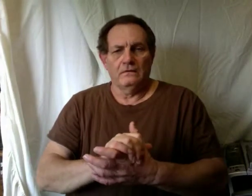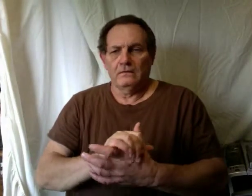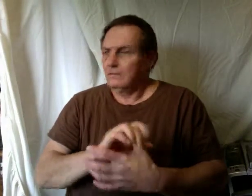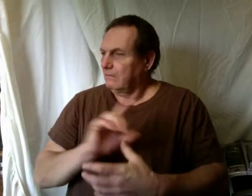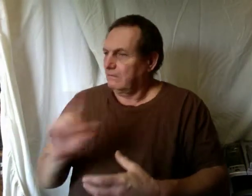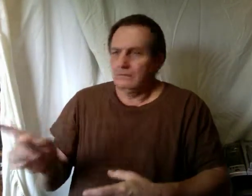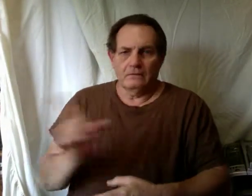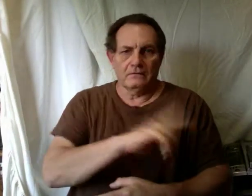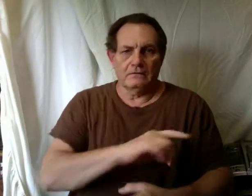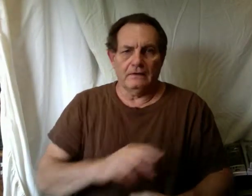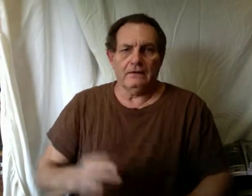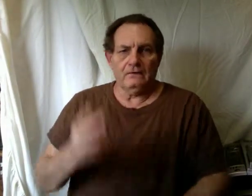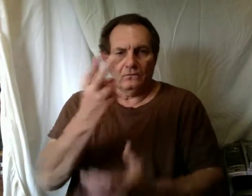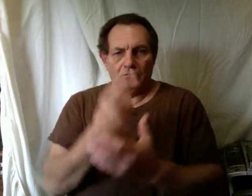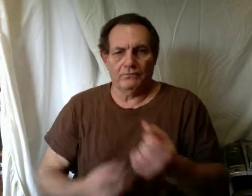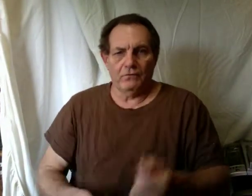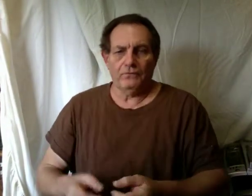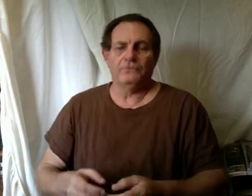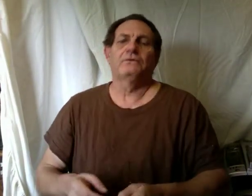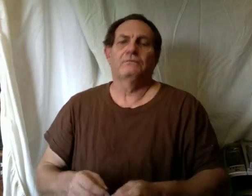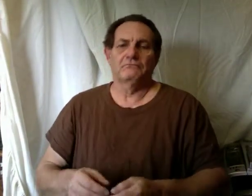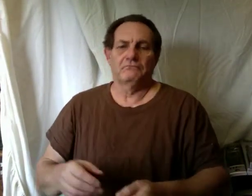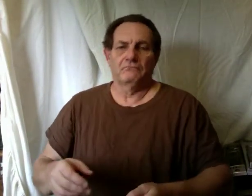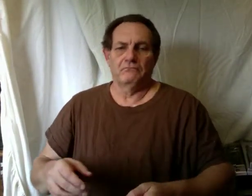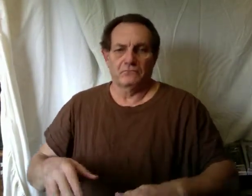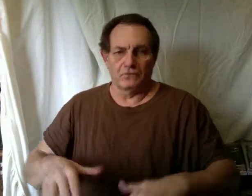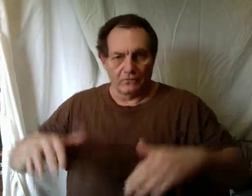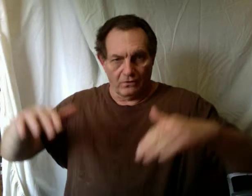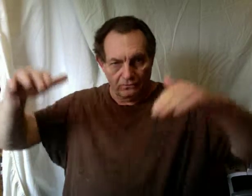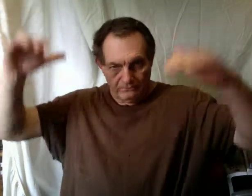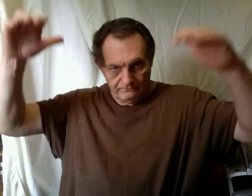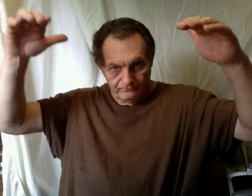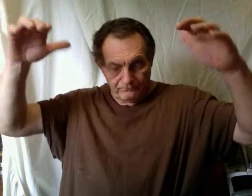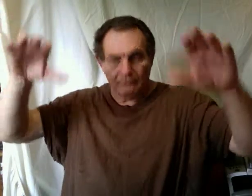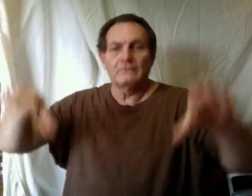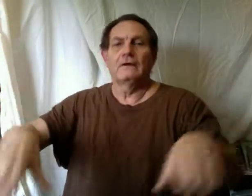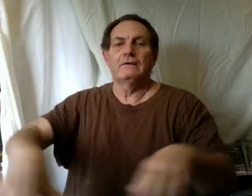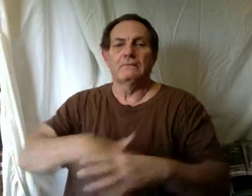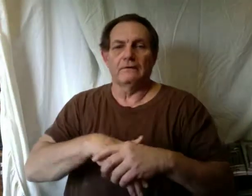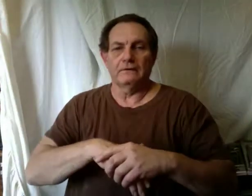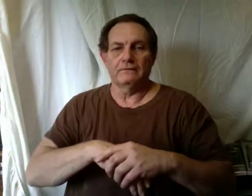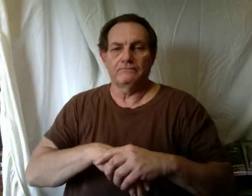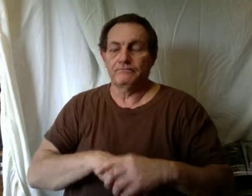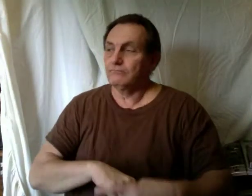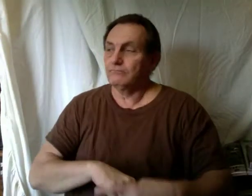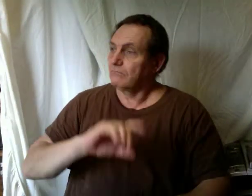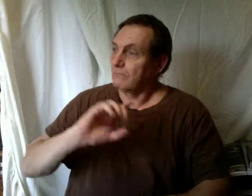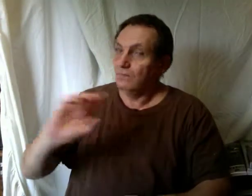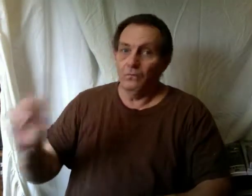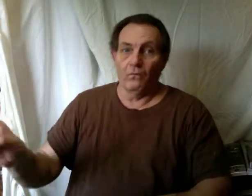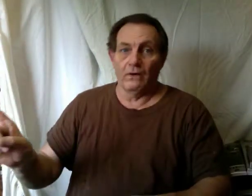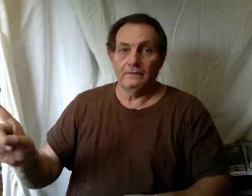They were both grown and married, one